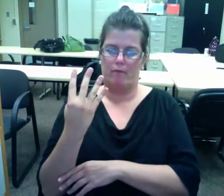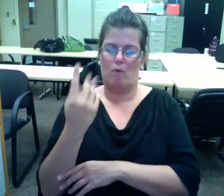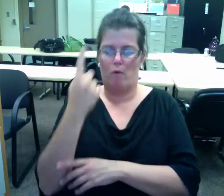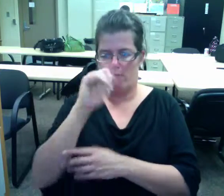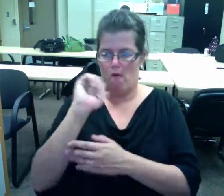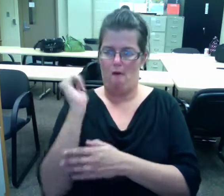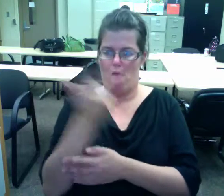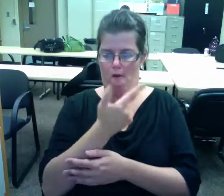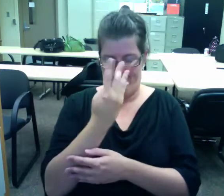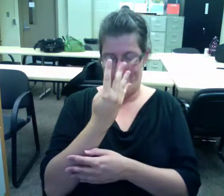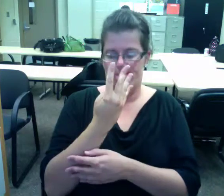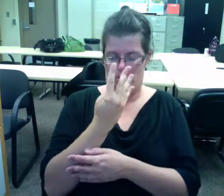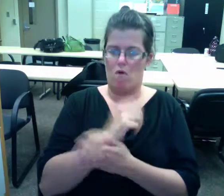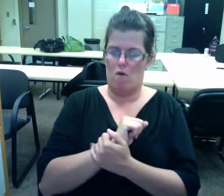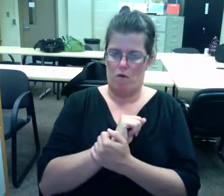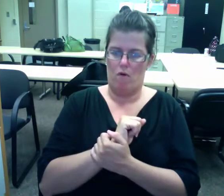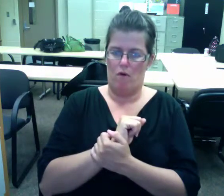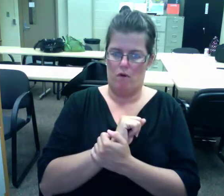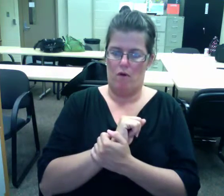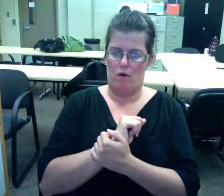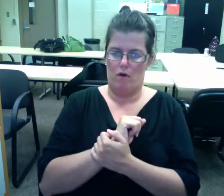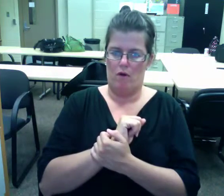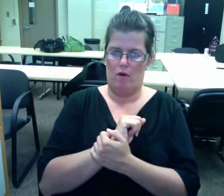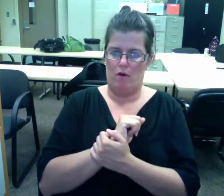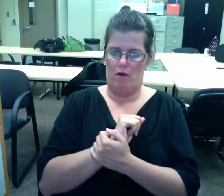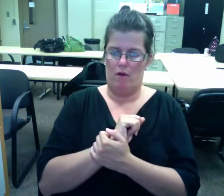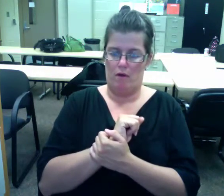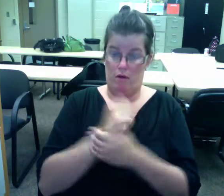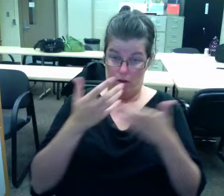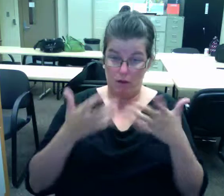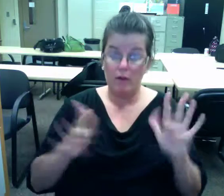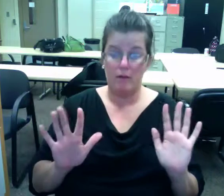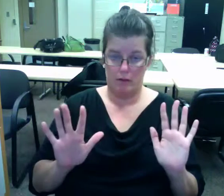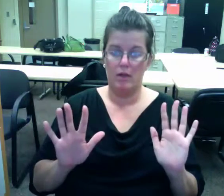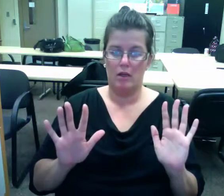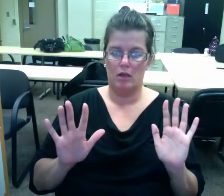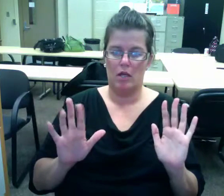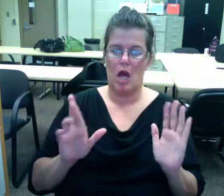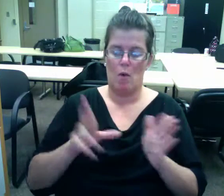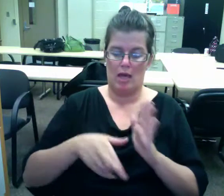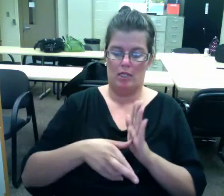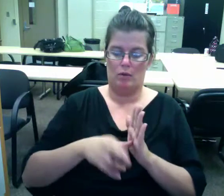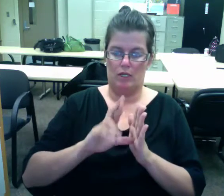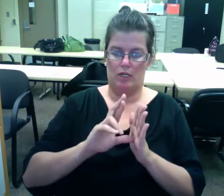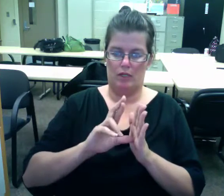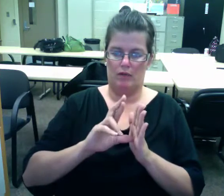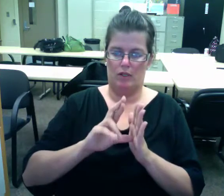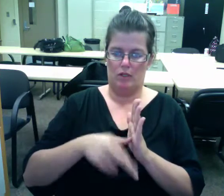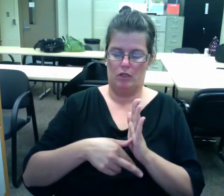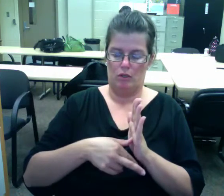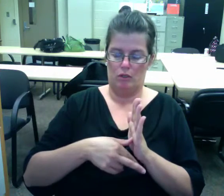All right, let's review together. To calculate the area of one